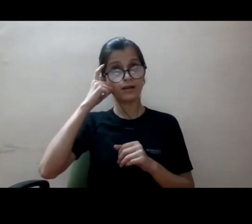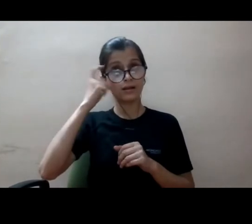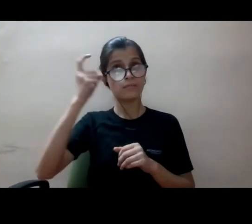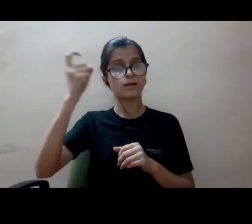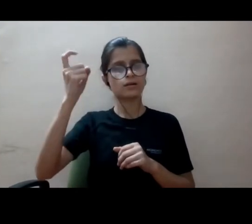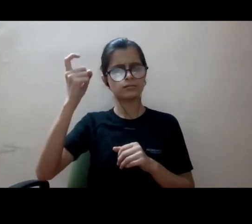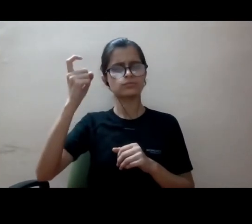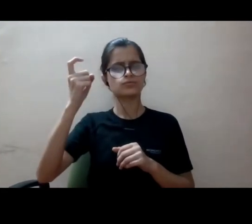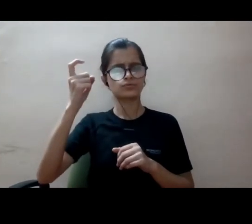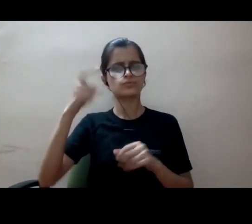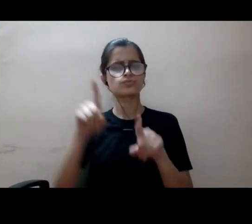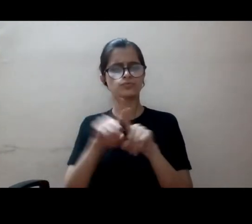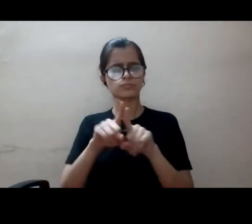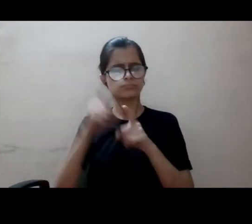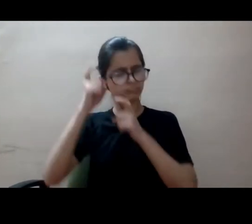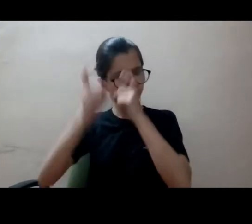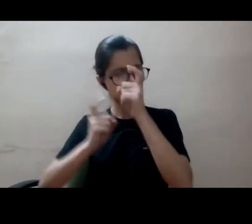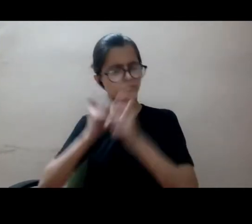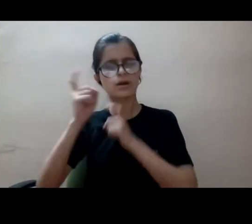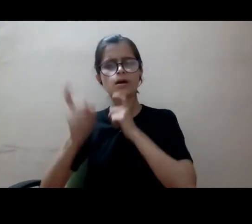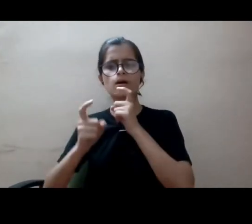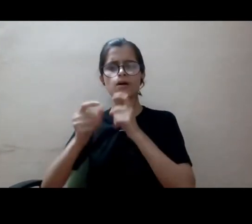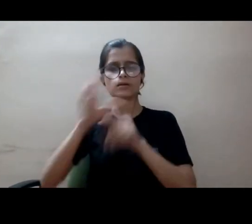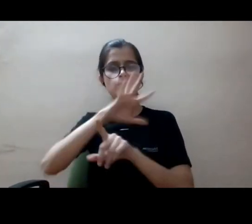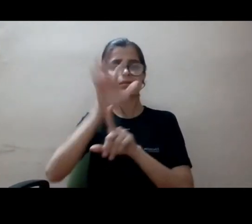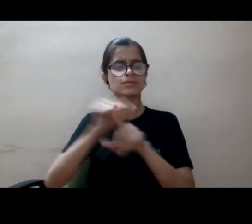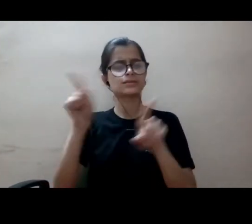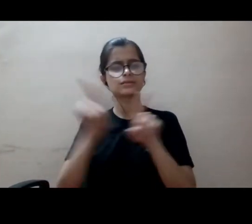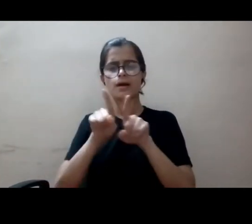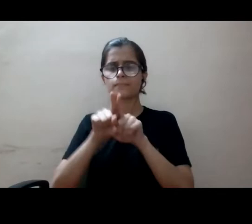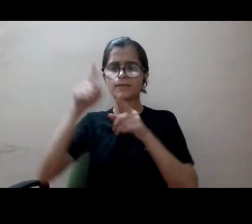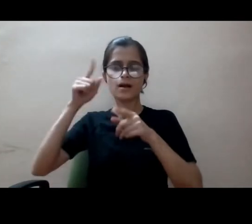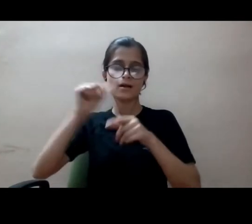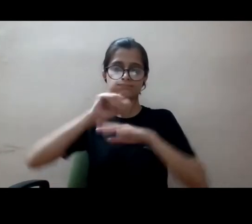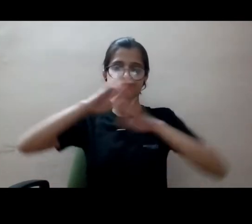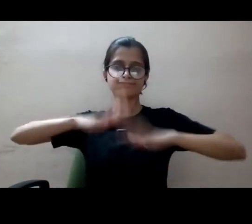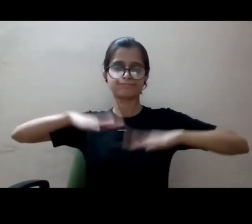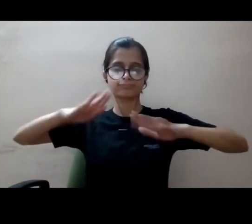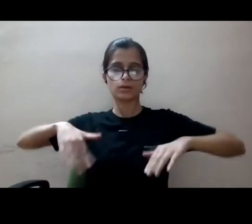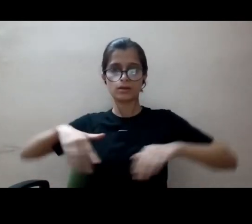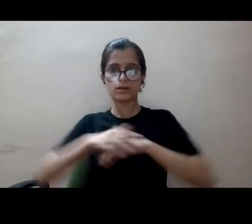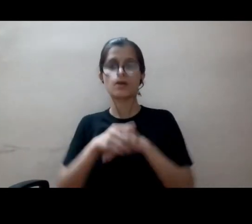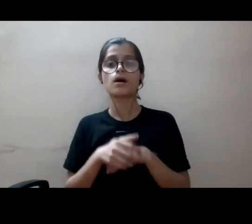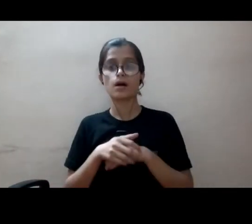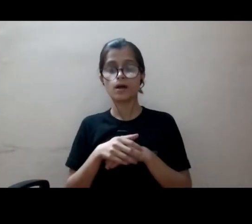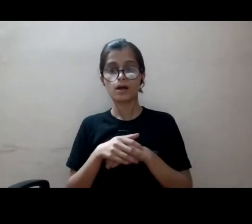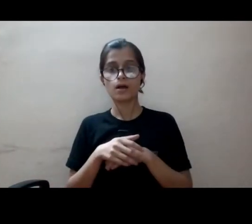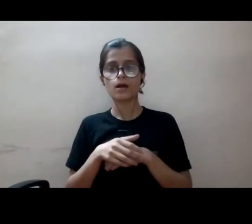ironic, since culture is a river, Heraclitus tells us. We enter it, but never at the same